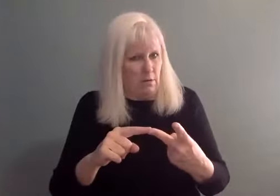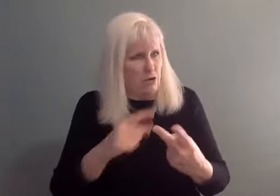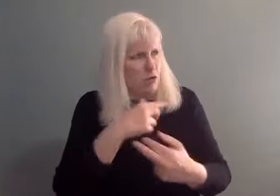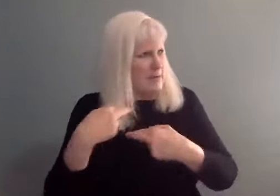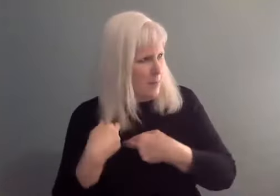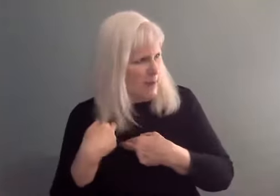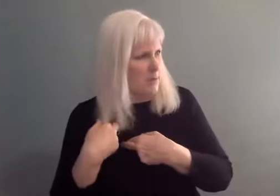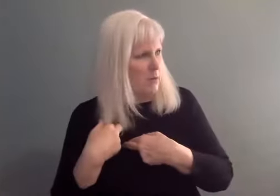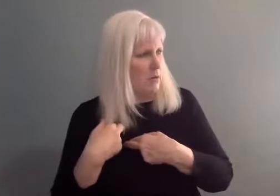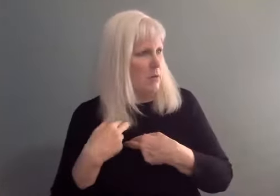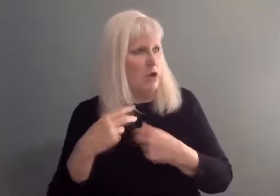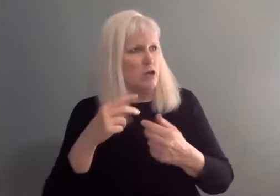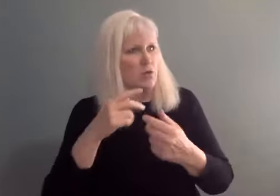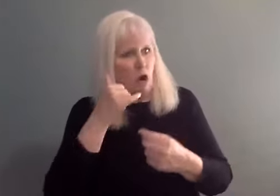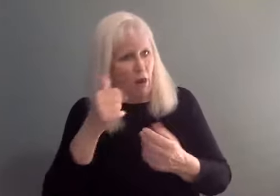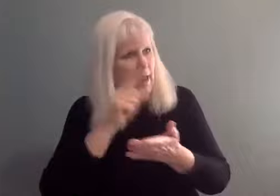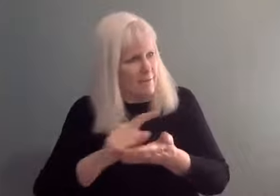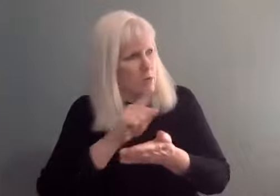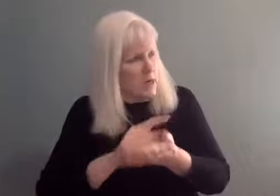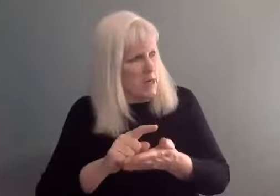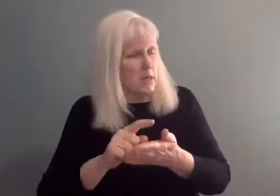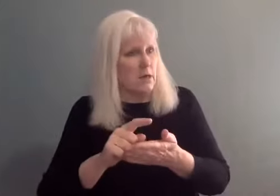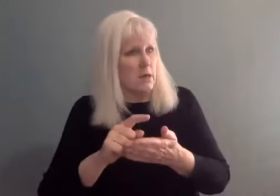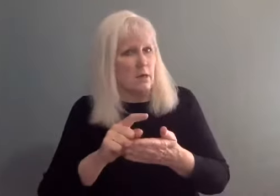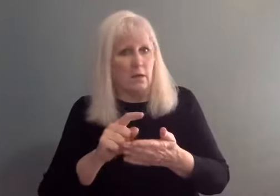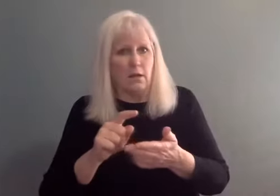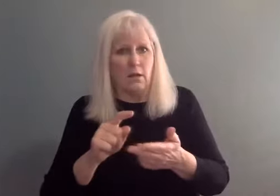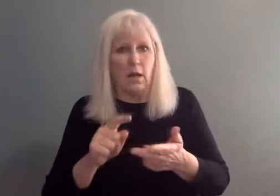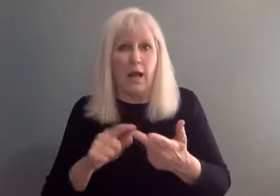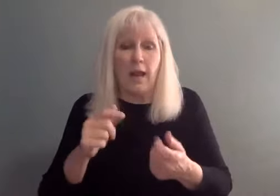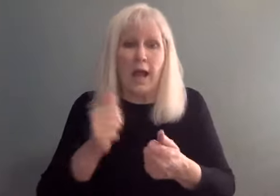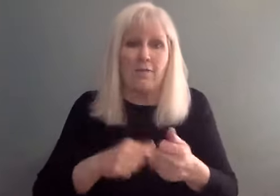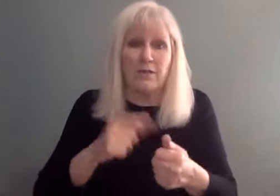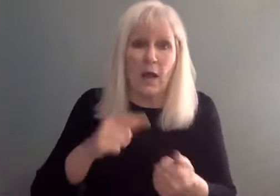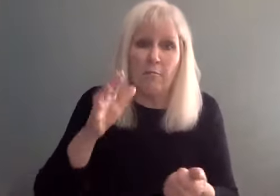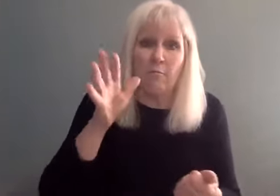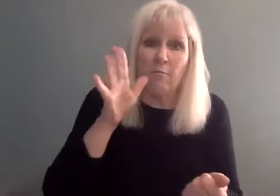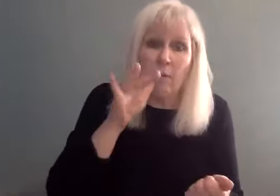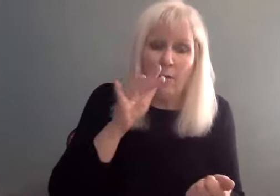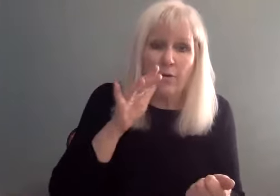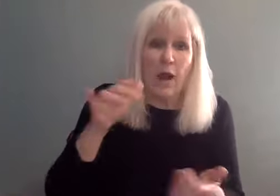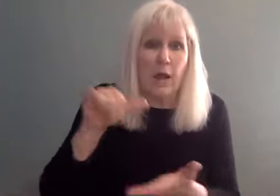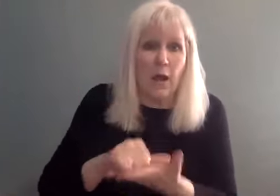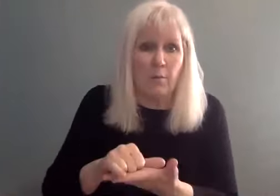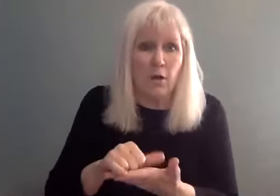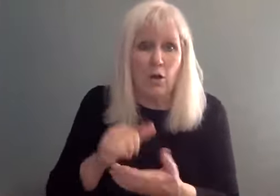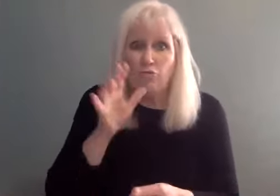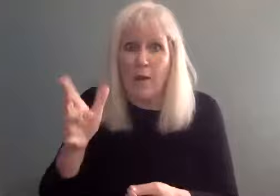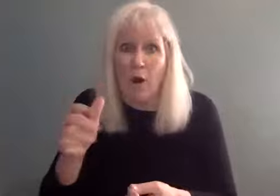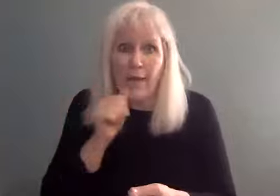call once a week. And that my mother would get off the phone with me, and grandma and all the aunts would come around and go, how's Sharon doing?